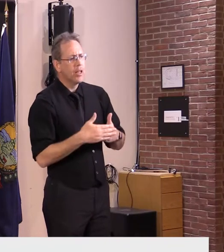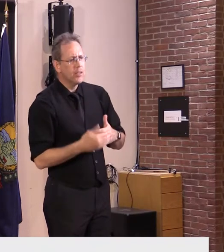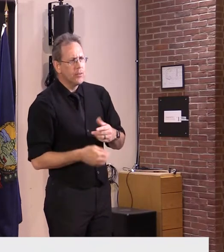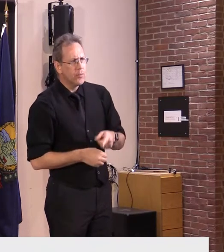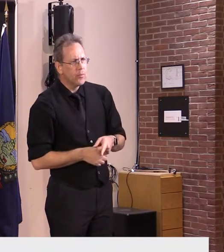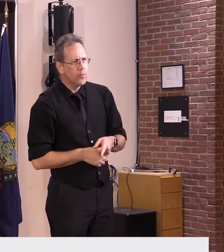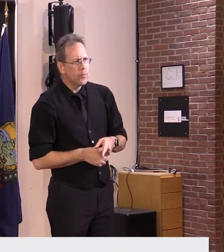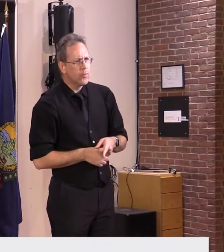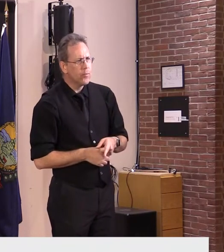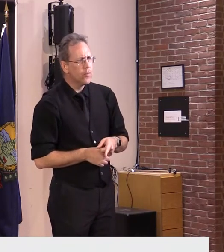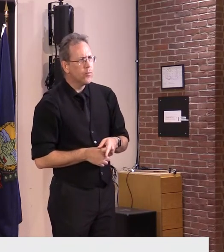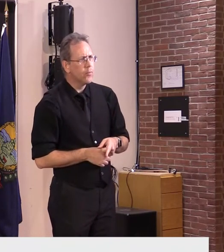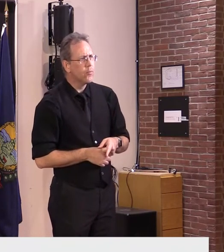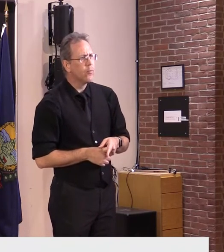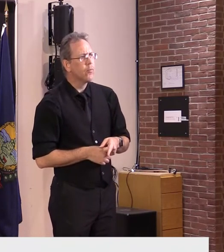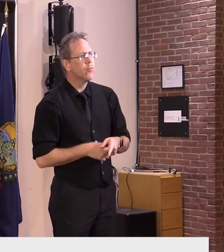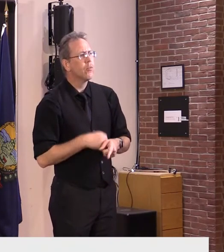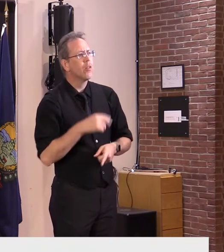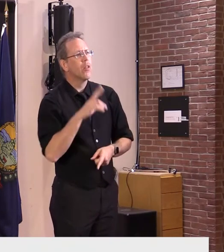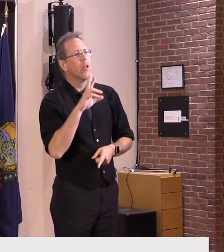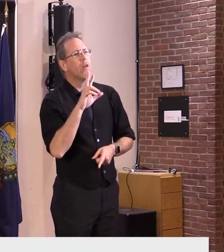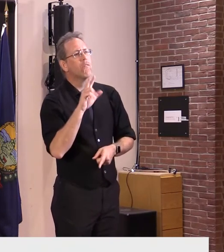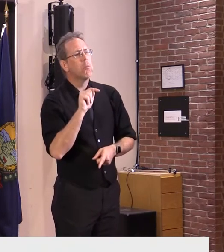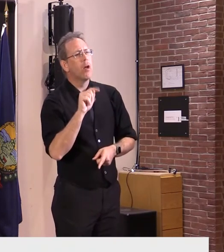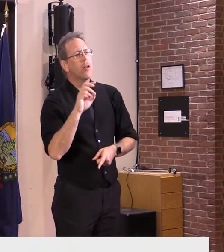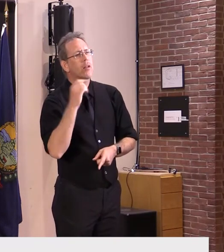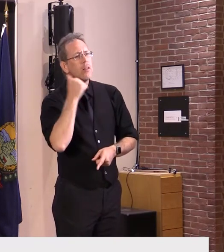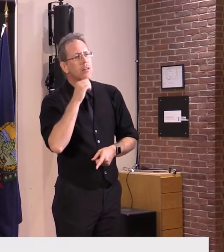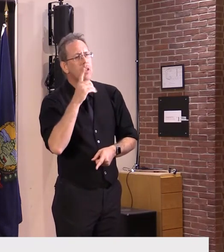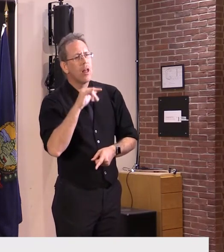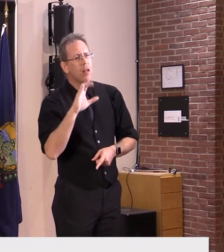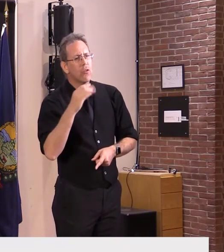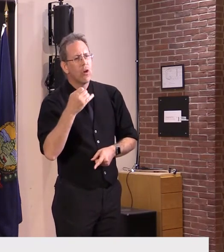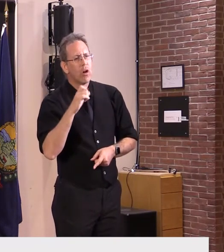Guy Page, Vermont Daily Chronicle.